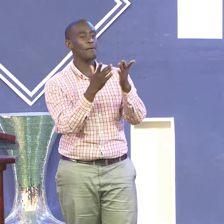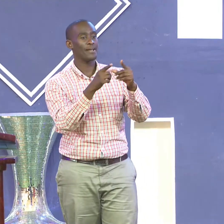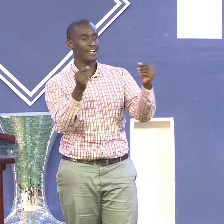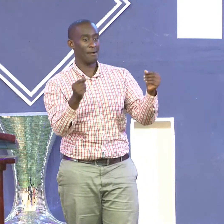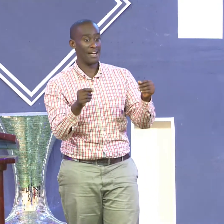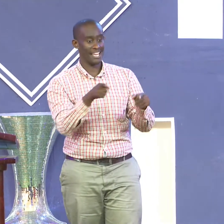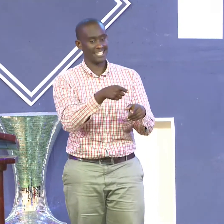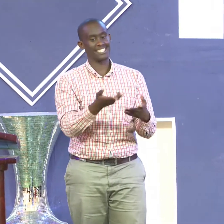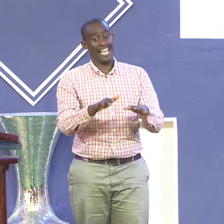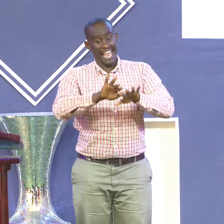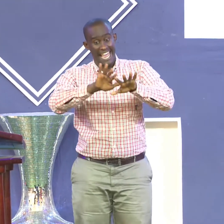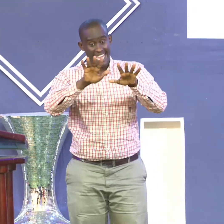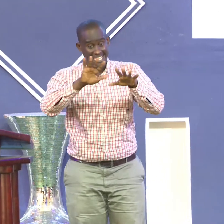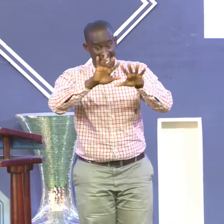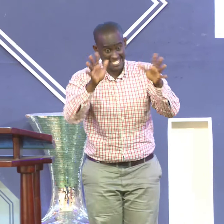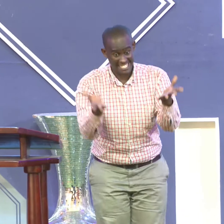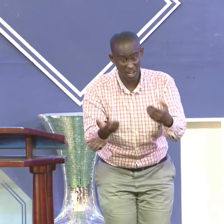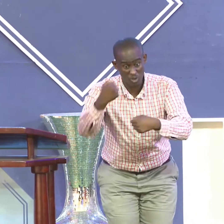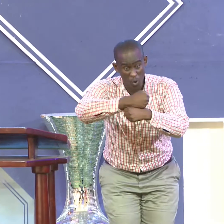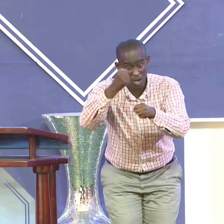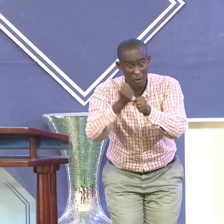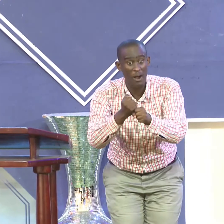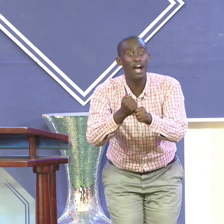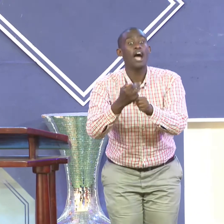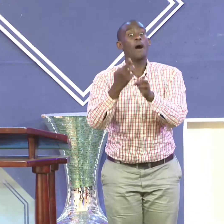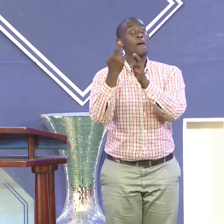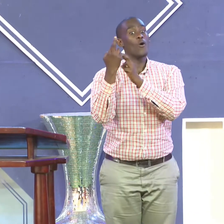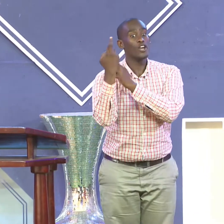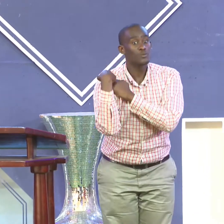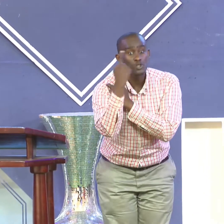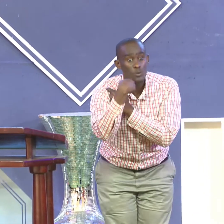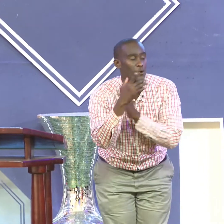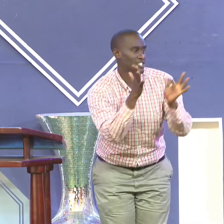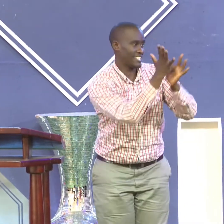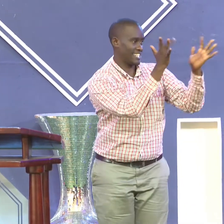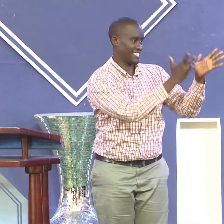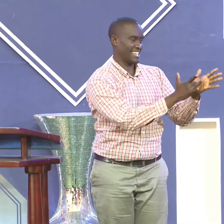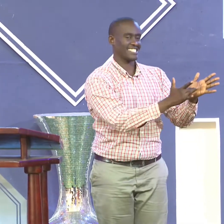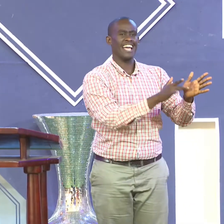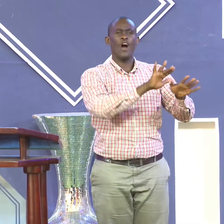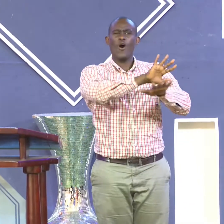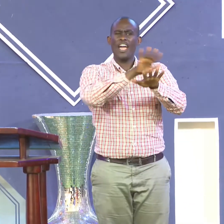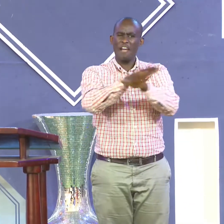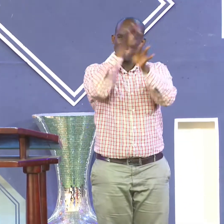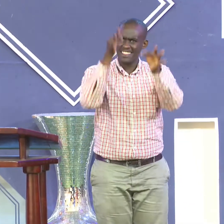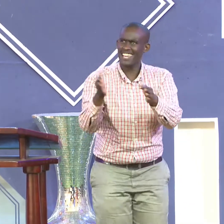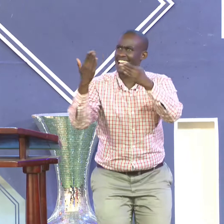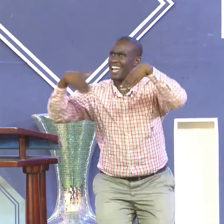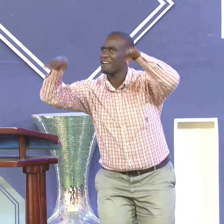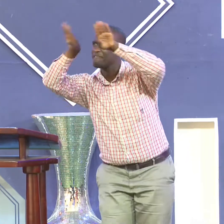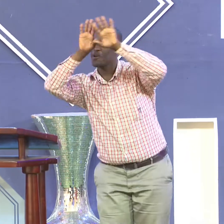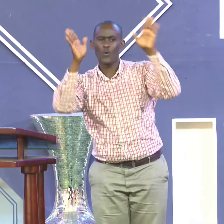the Bible says it was created by him. And whatever is in heaven and